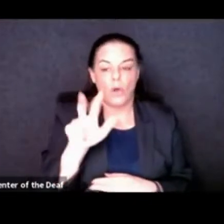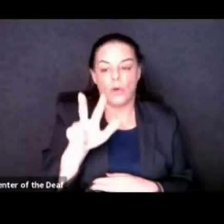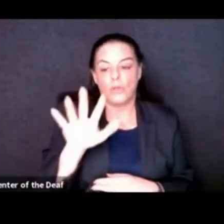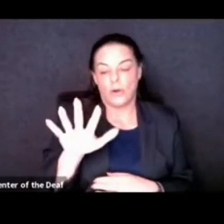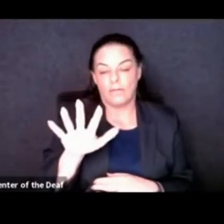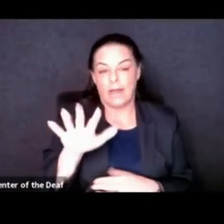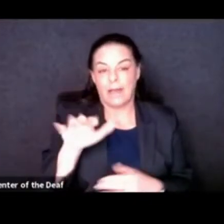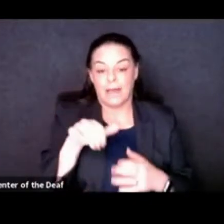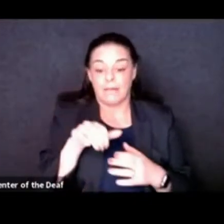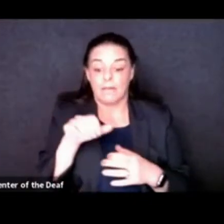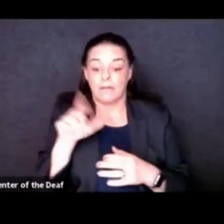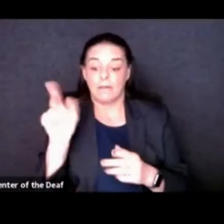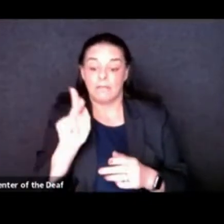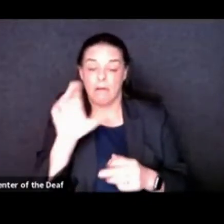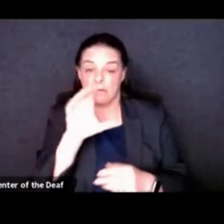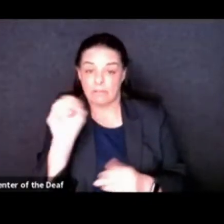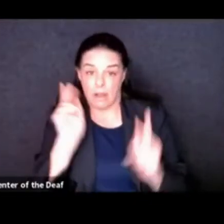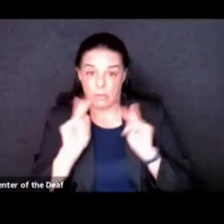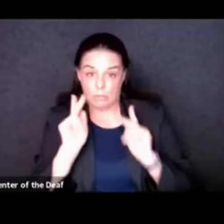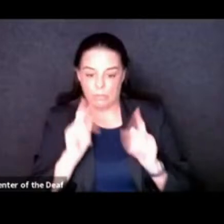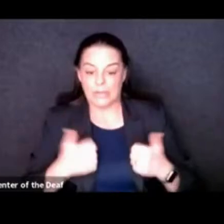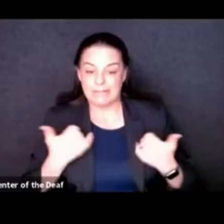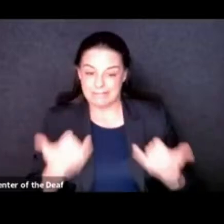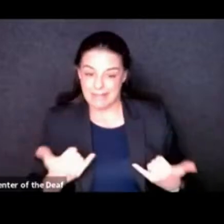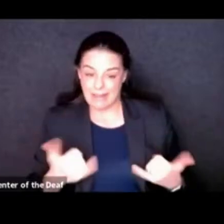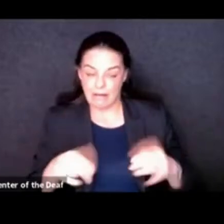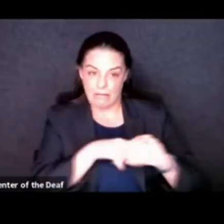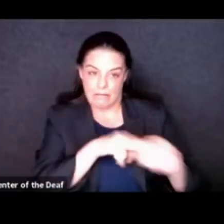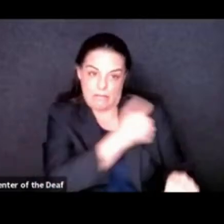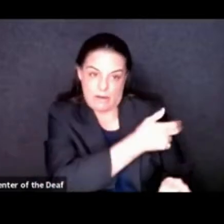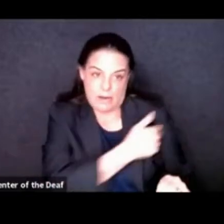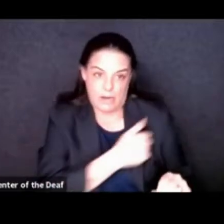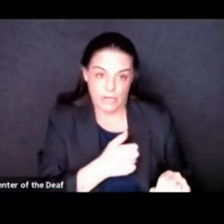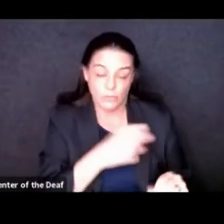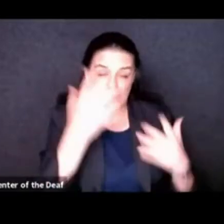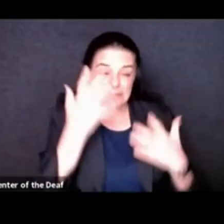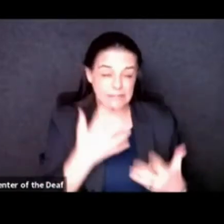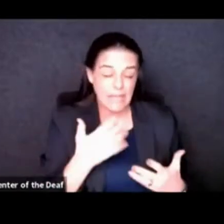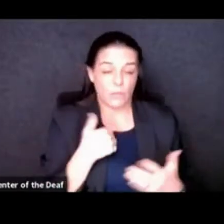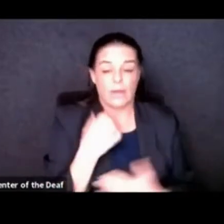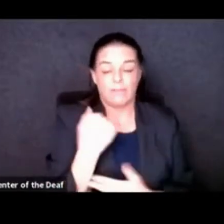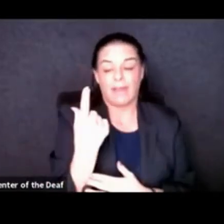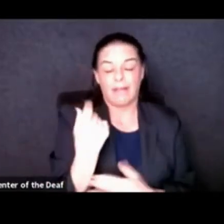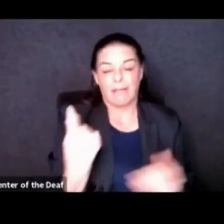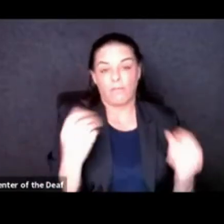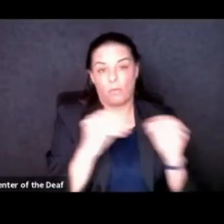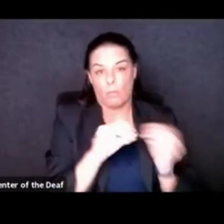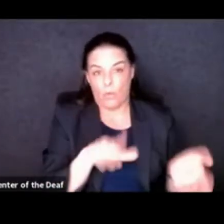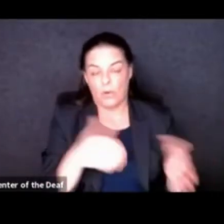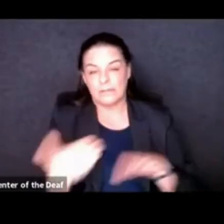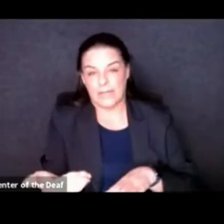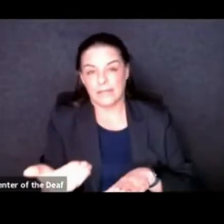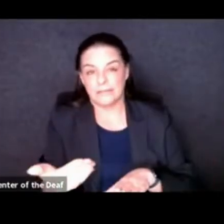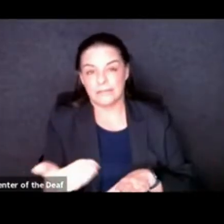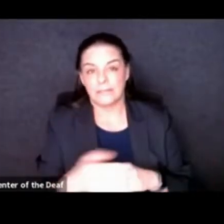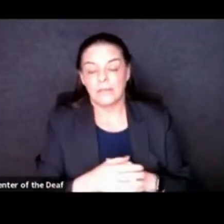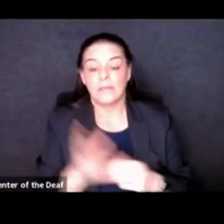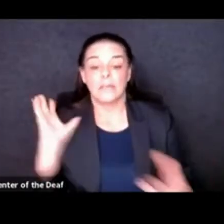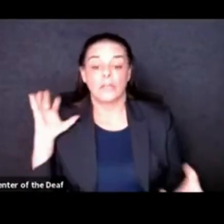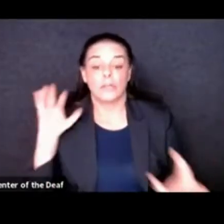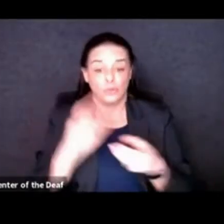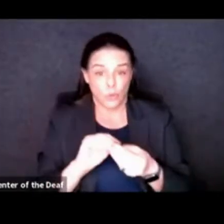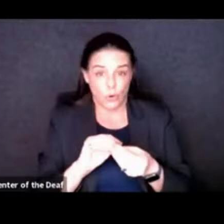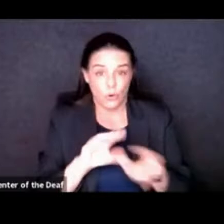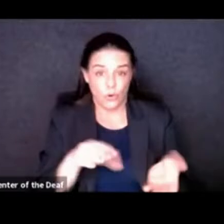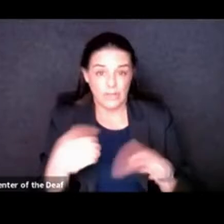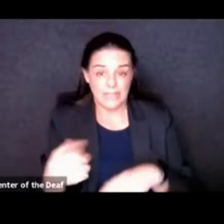135 Knox County residents are currently hospitalized, and sadly, we have 11 additional deaths to report today, raising our total